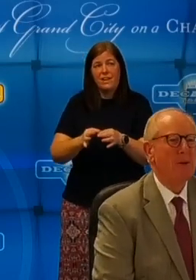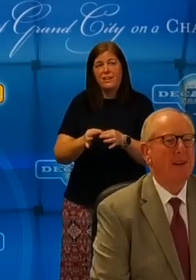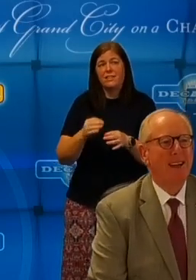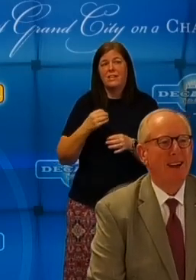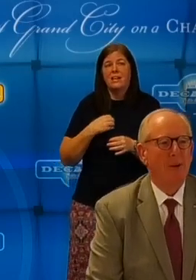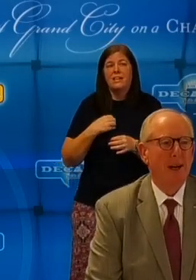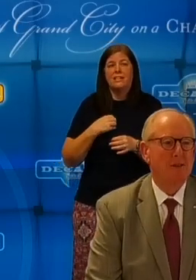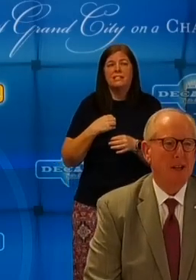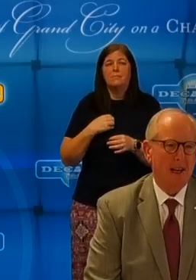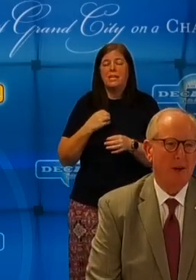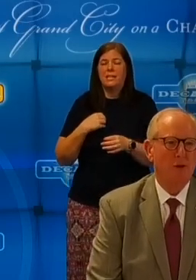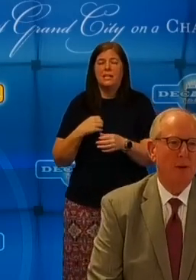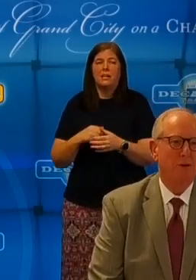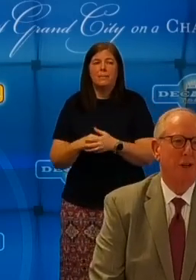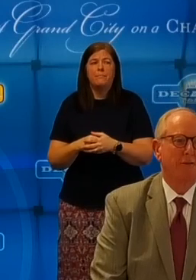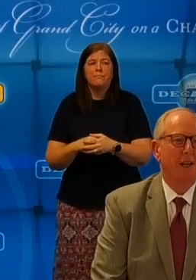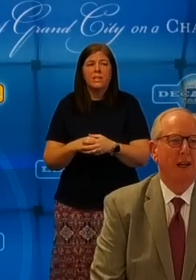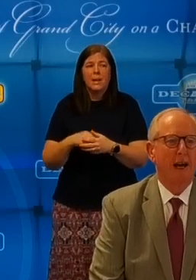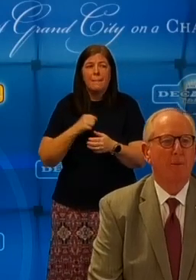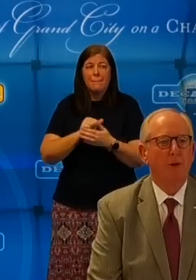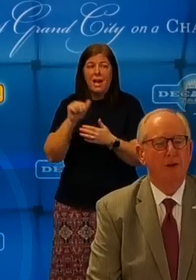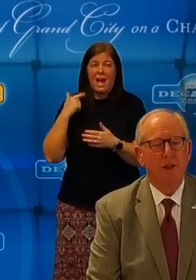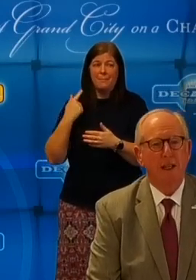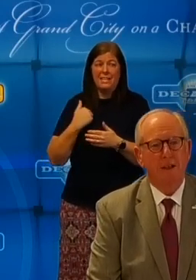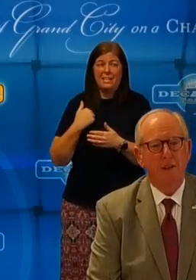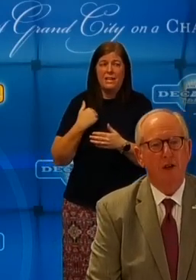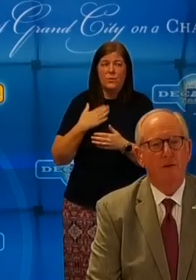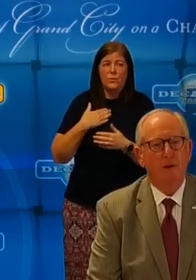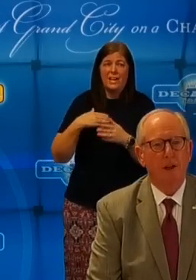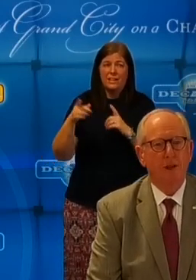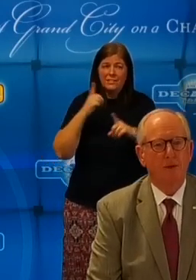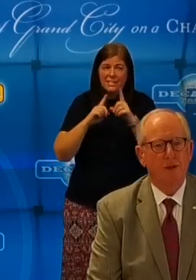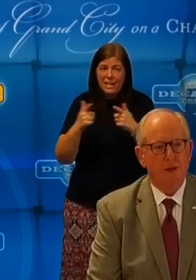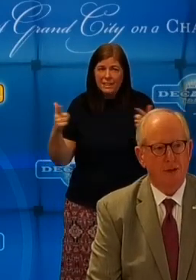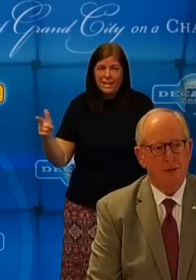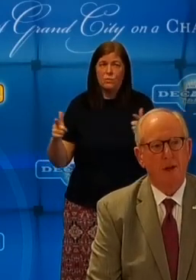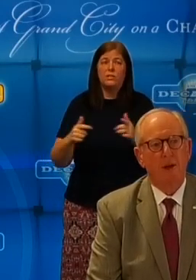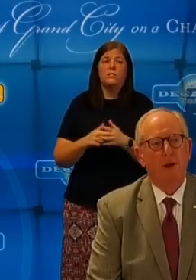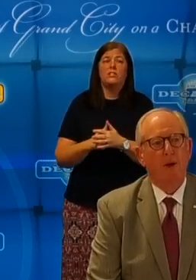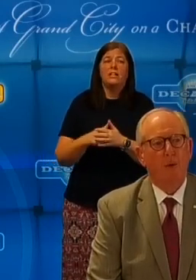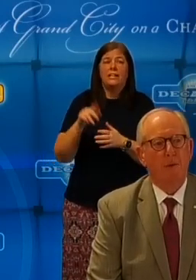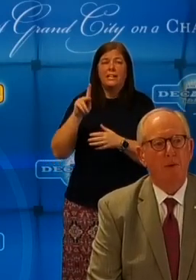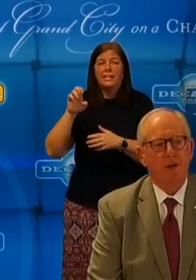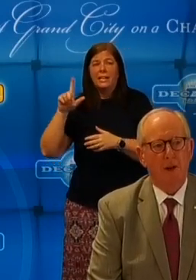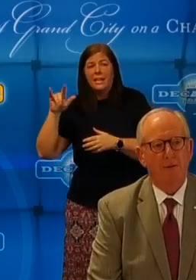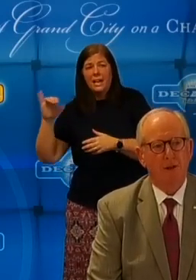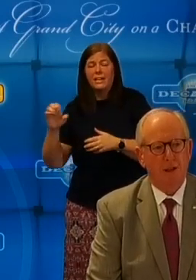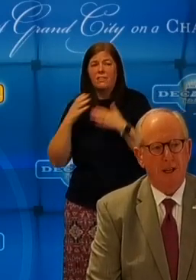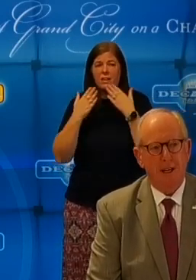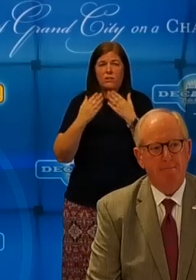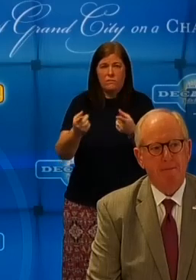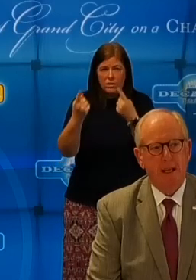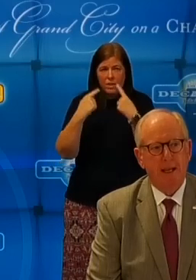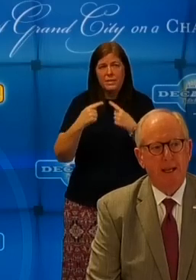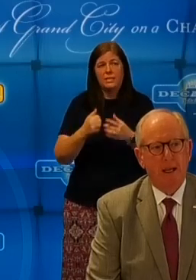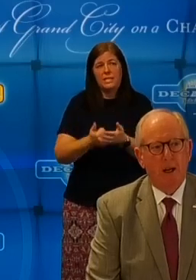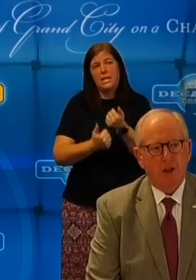Behind me, we have Sign Language Representative Kelly Howbrooks. And Kelly, thank you for coming to assist us with the press conference